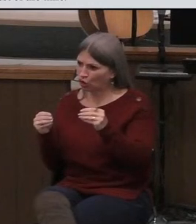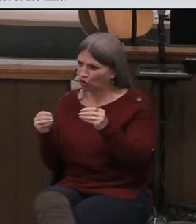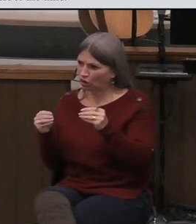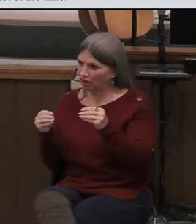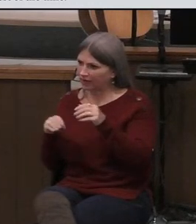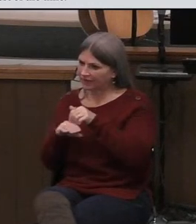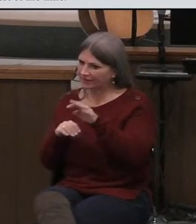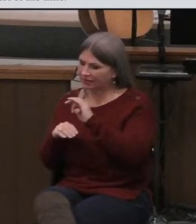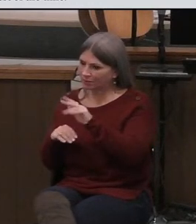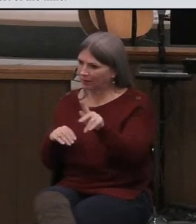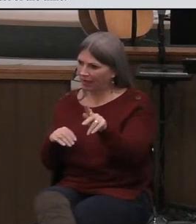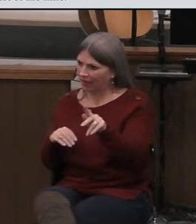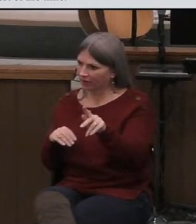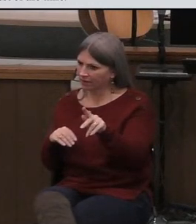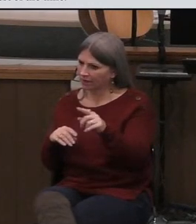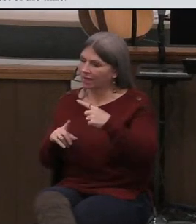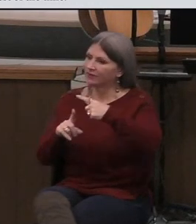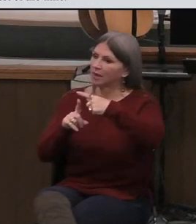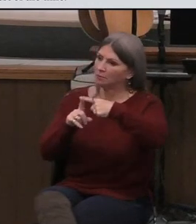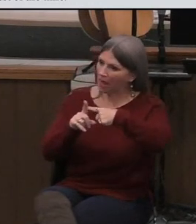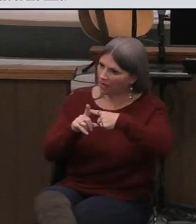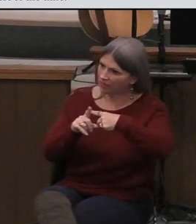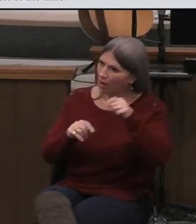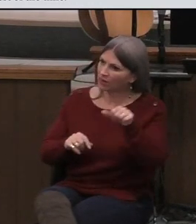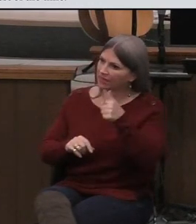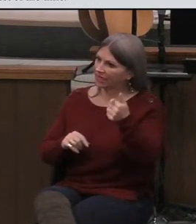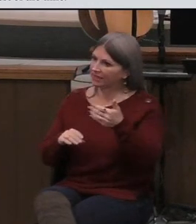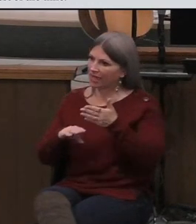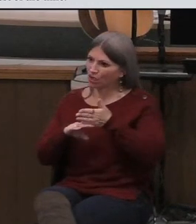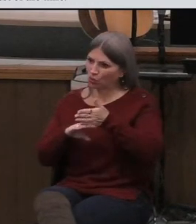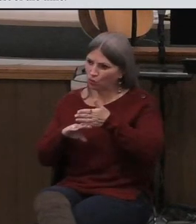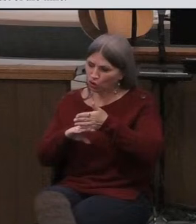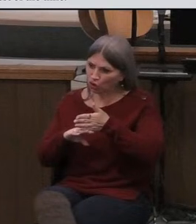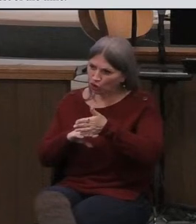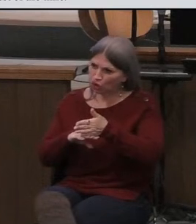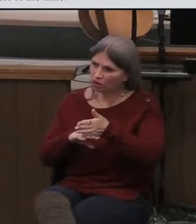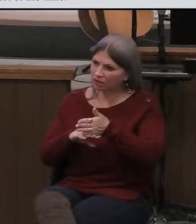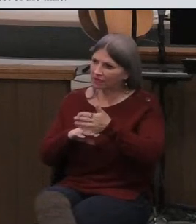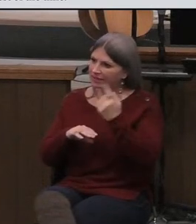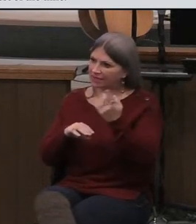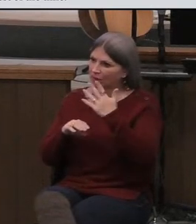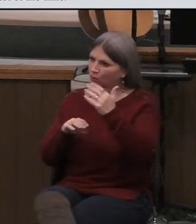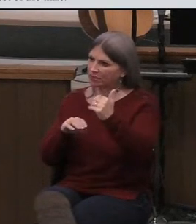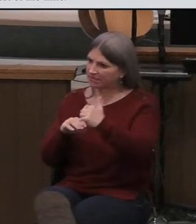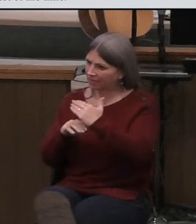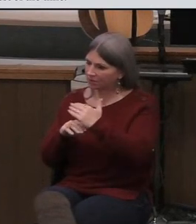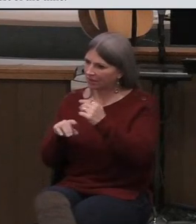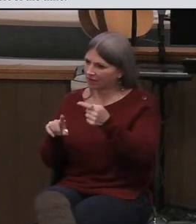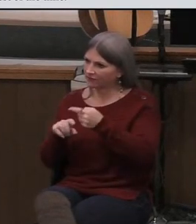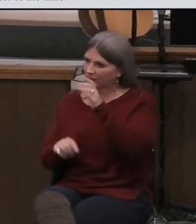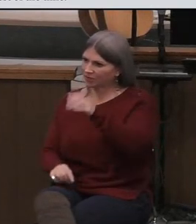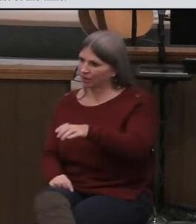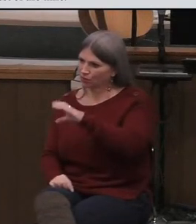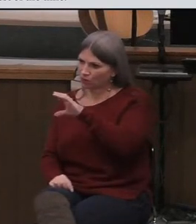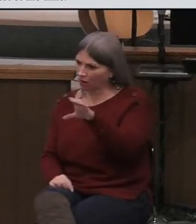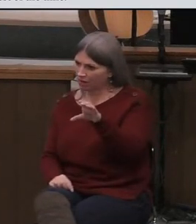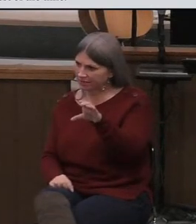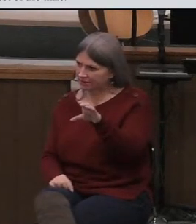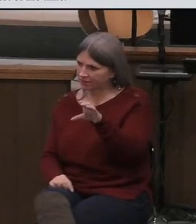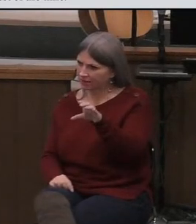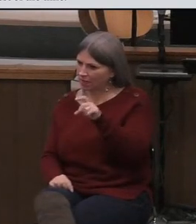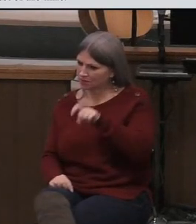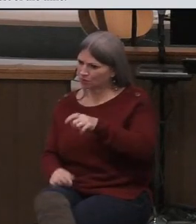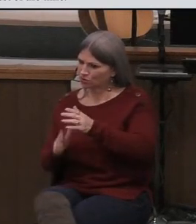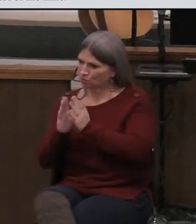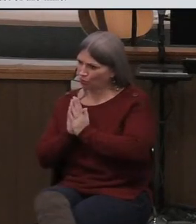it. Next month, I'd get a little piece of wood that was part of the cross. I pray over that, and I'm supposed to